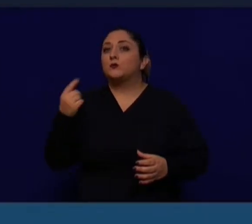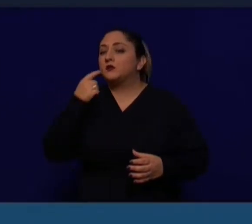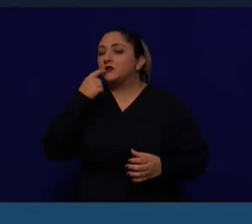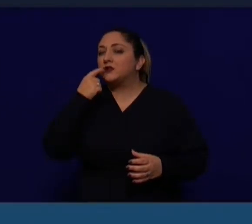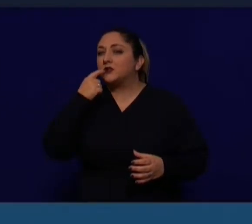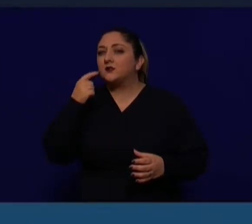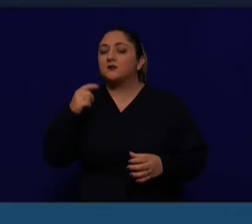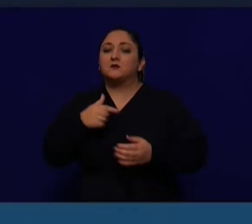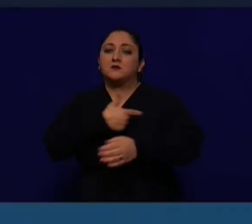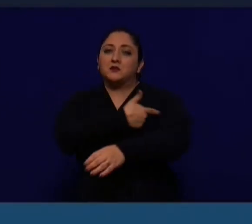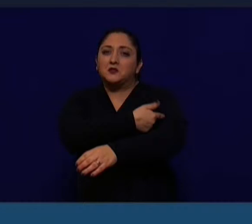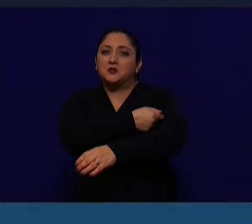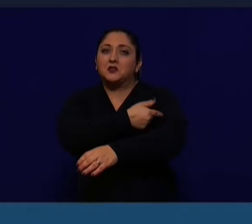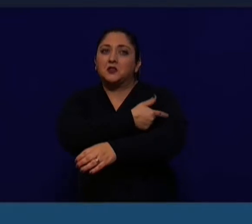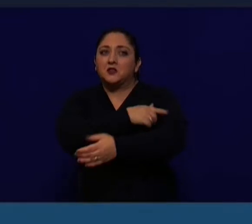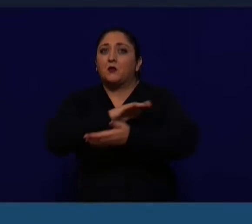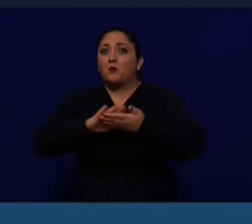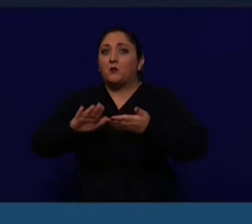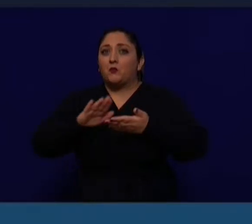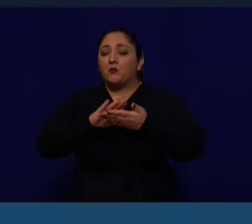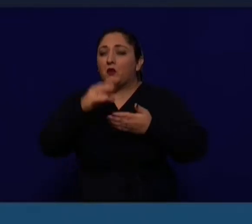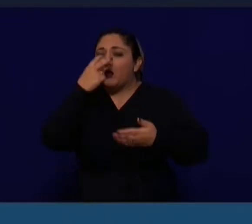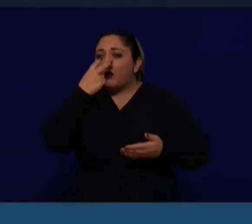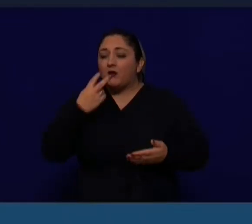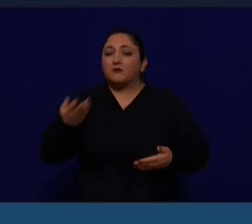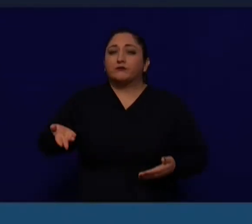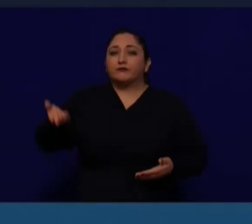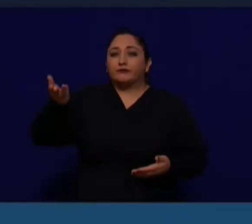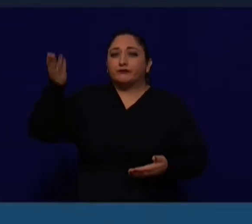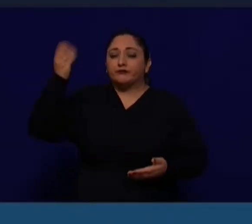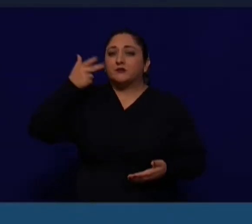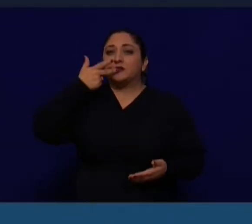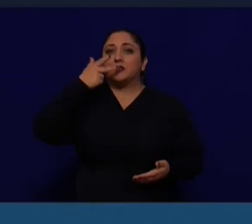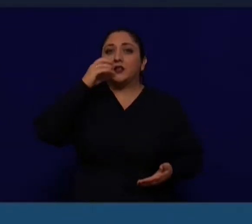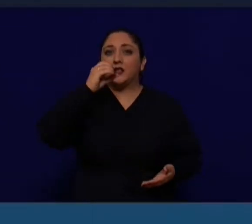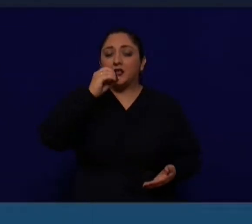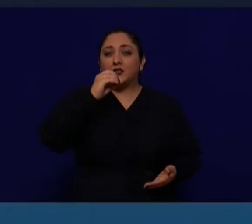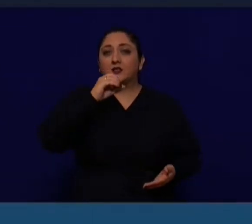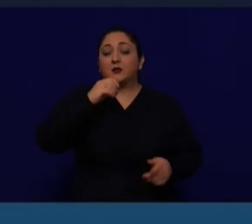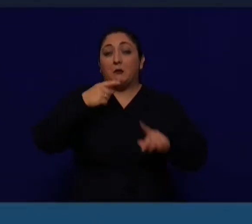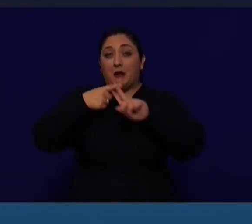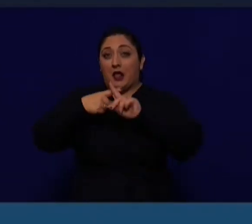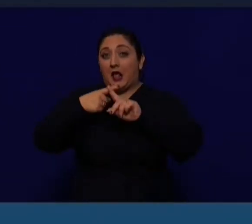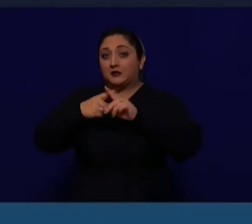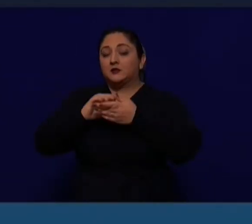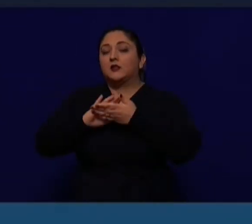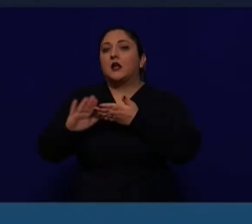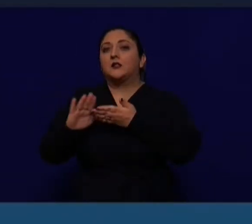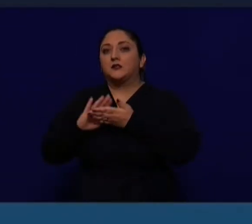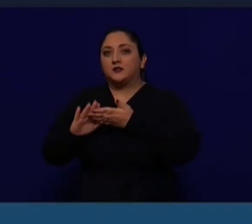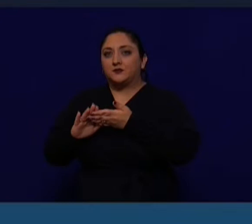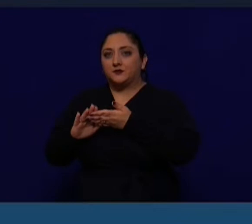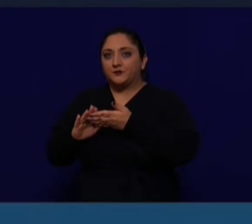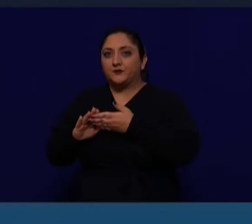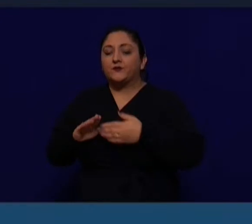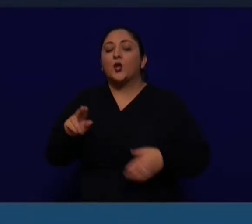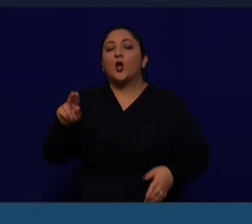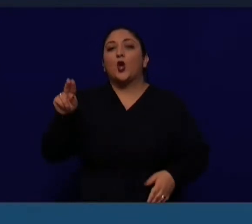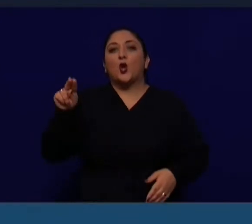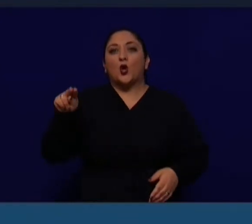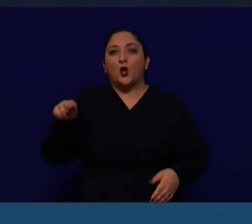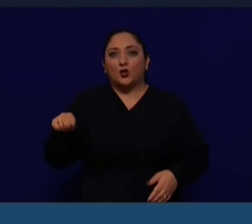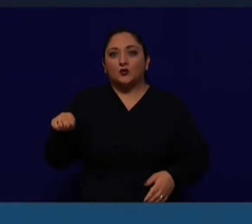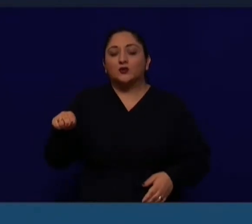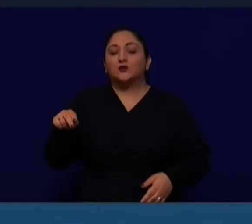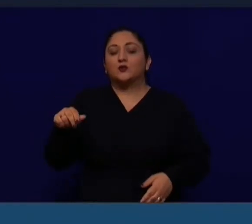have vaccinated the people who are over 85 years of age, and also those people who are 80